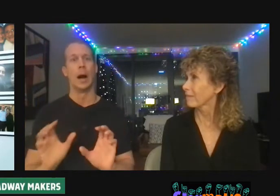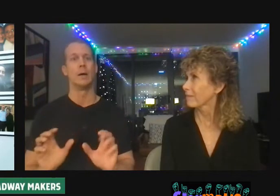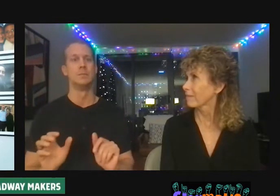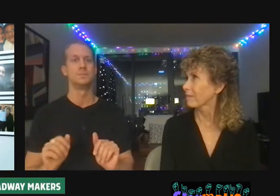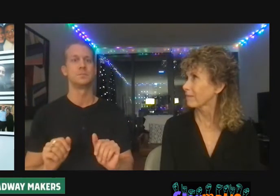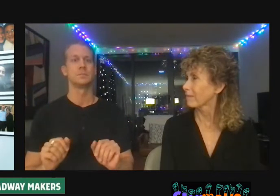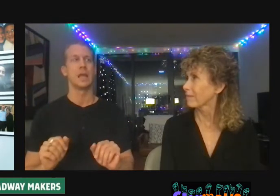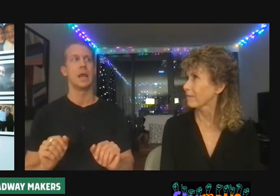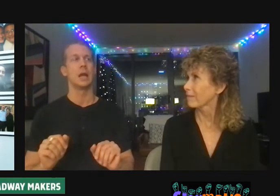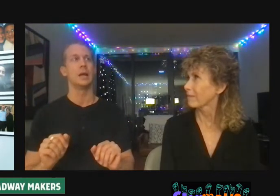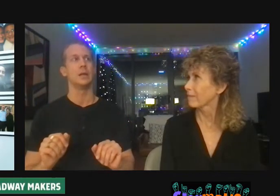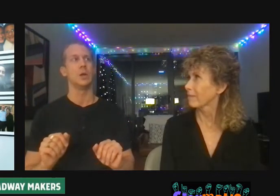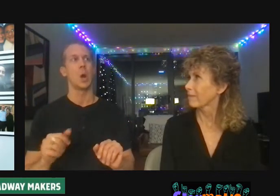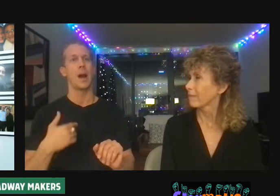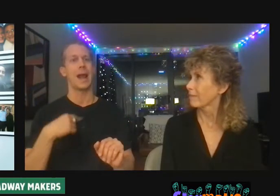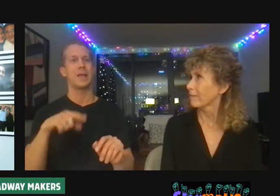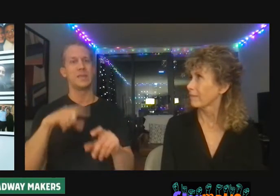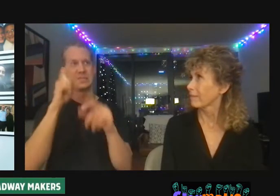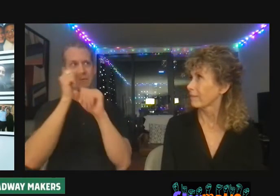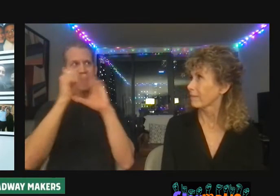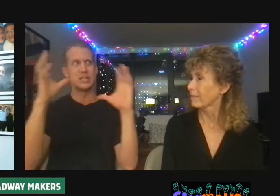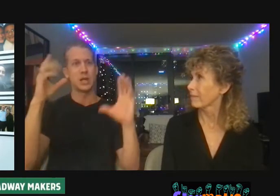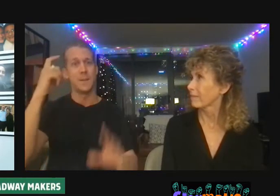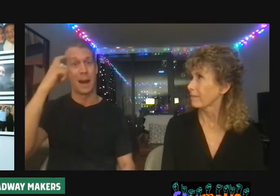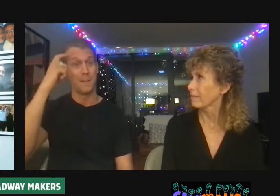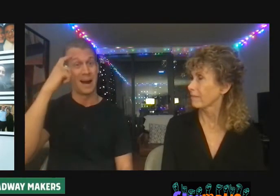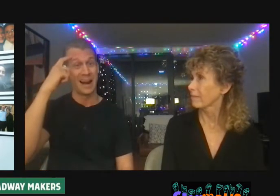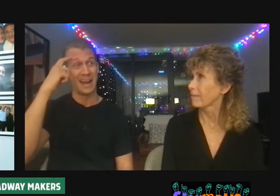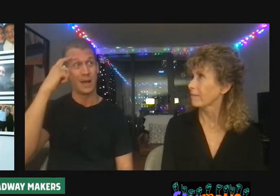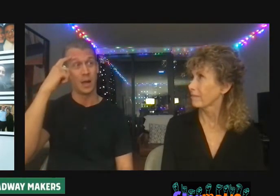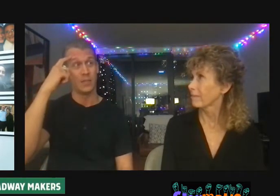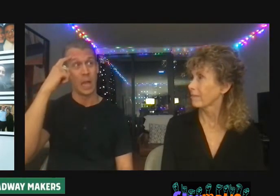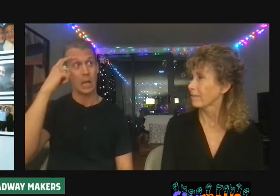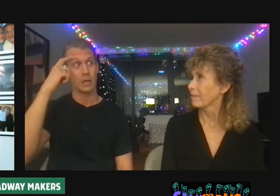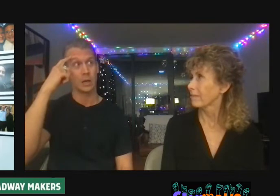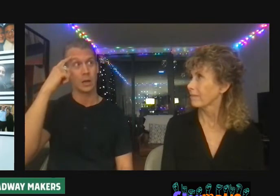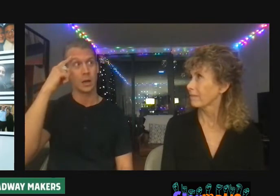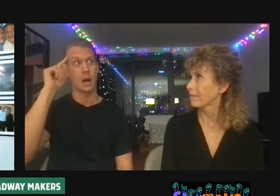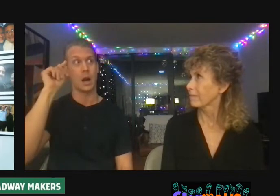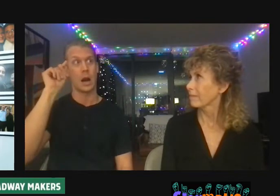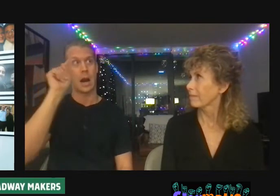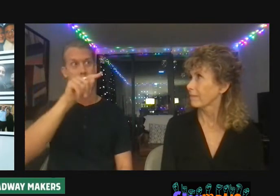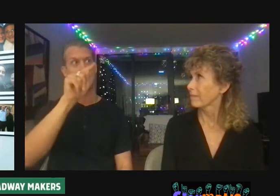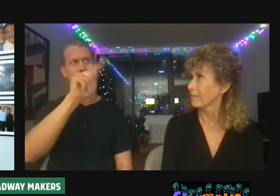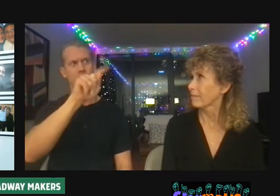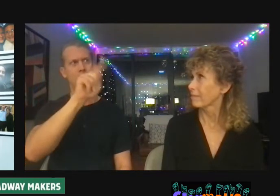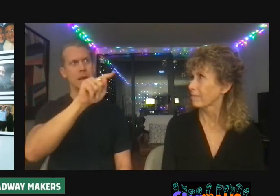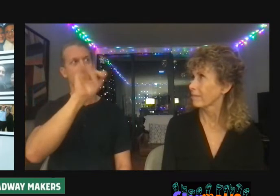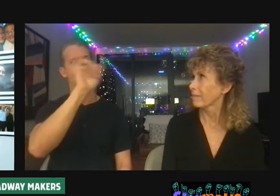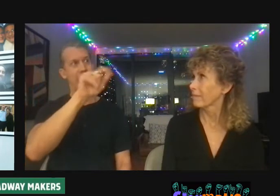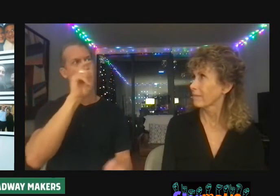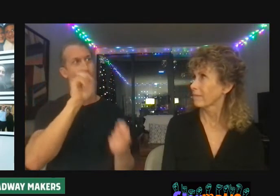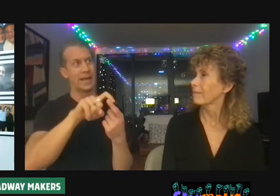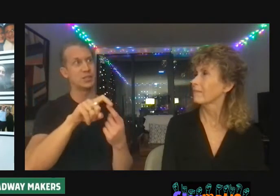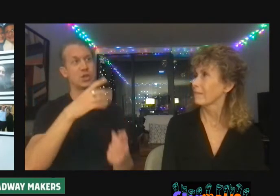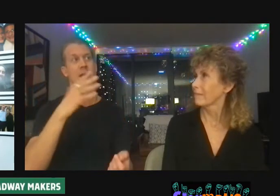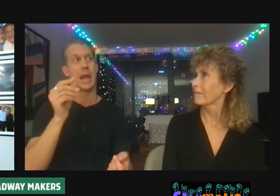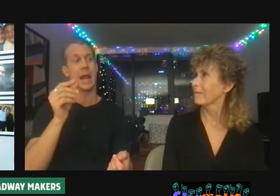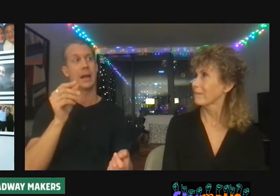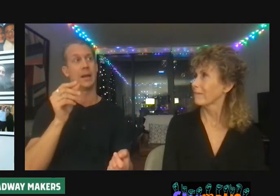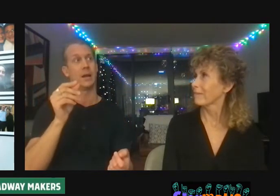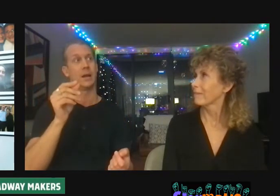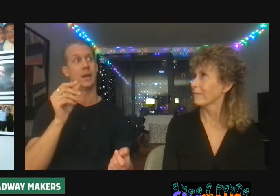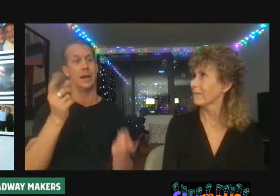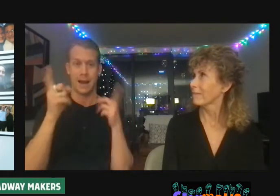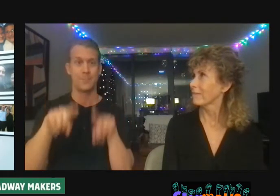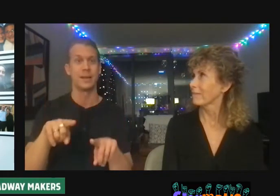do. And, you know, I had this vision in my mind that I'm going to be that witch.